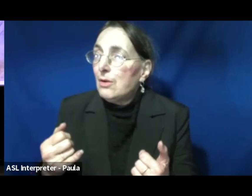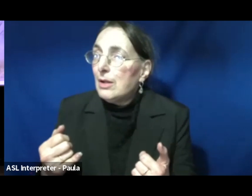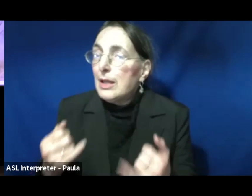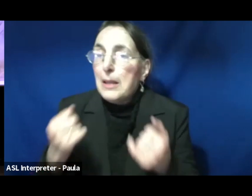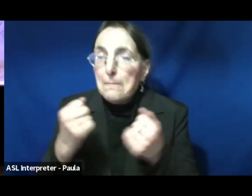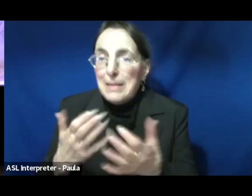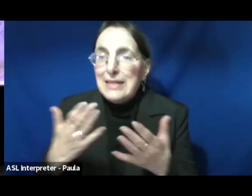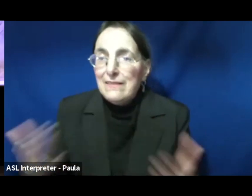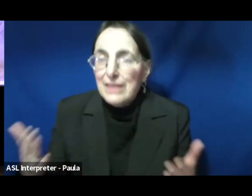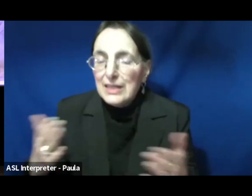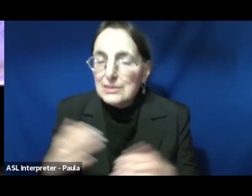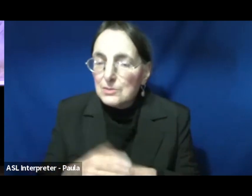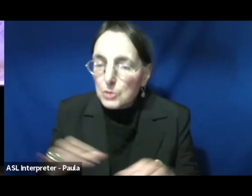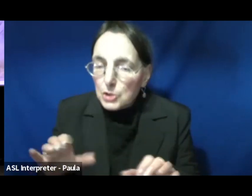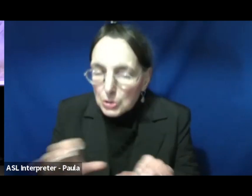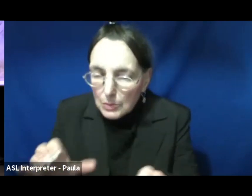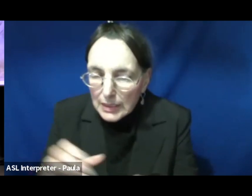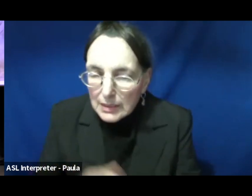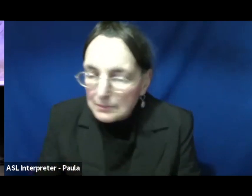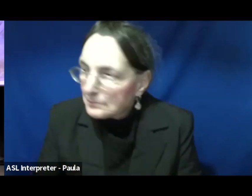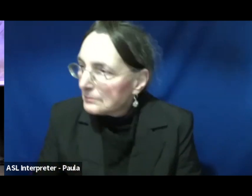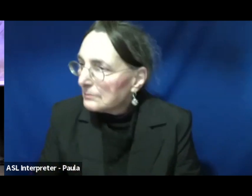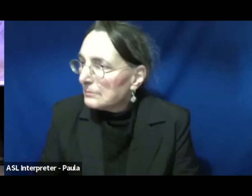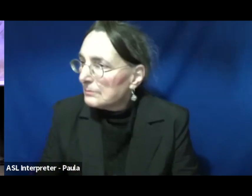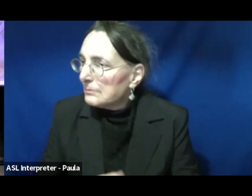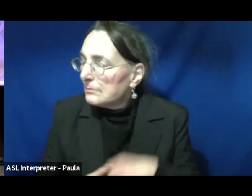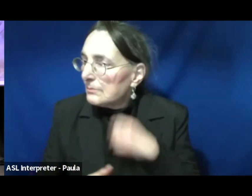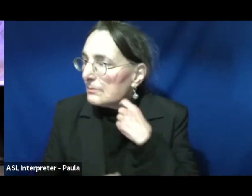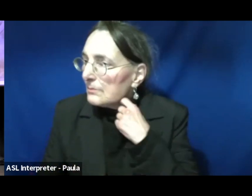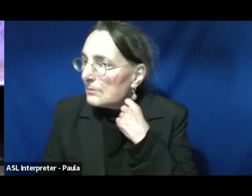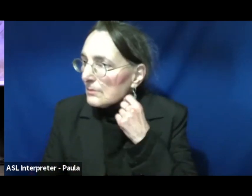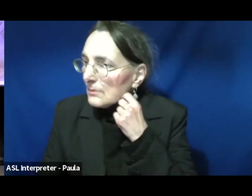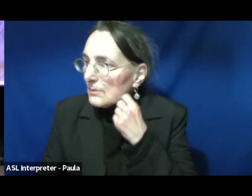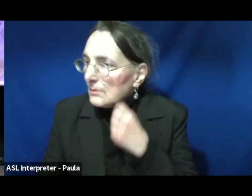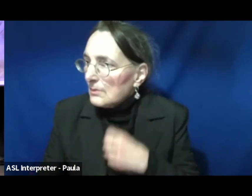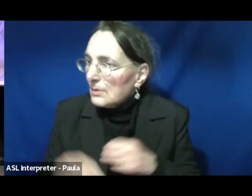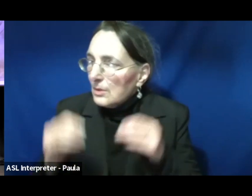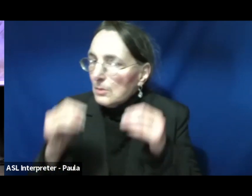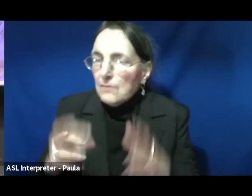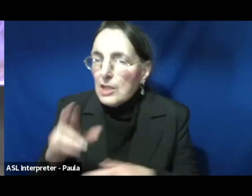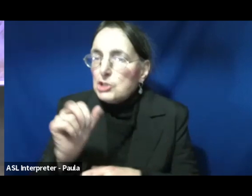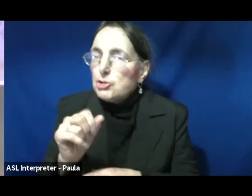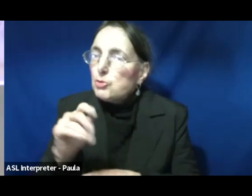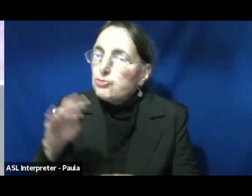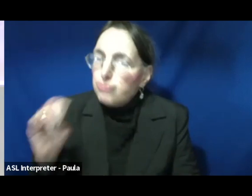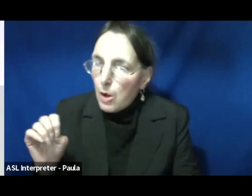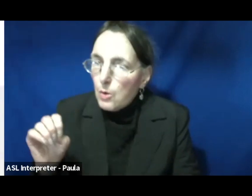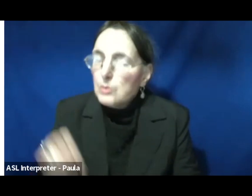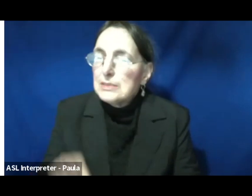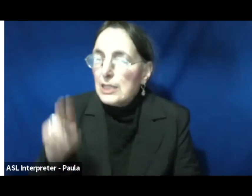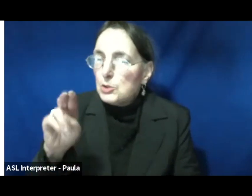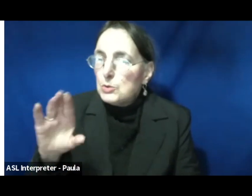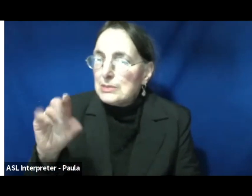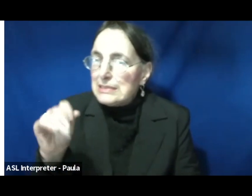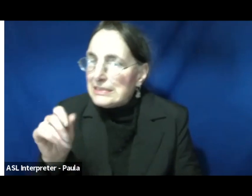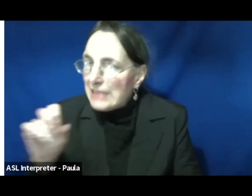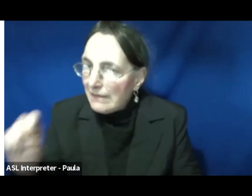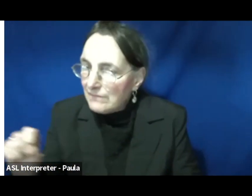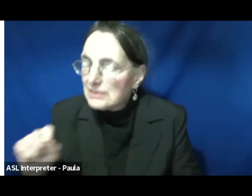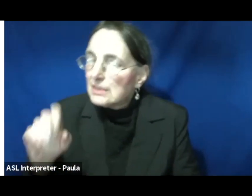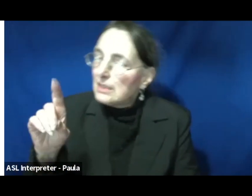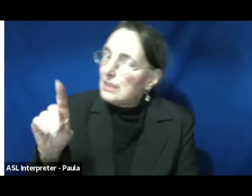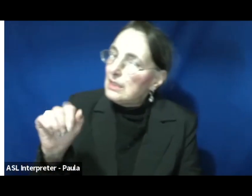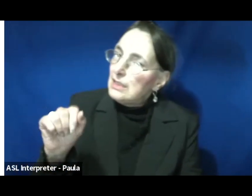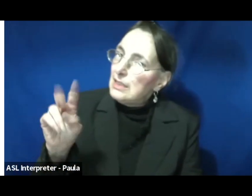cultural burnings, right? The person there is Professor Beth Rose Middleton at UC Davis. They're doing cultural, and some of our colleagues in this room are